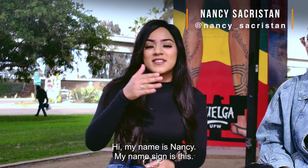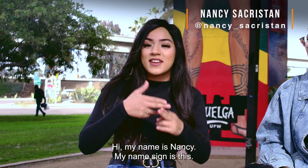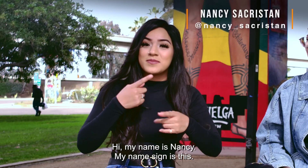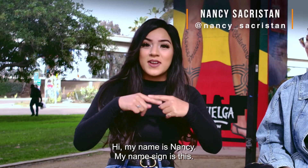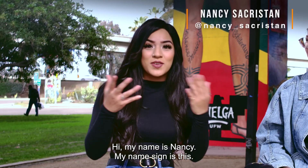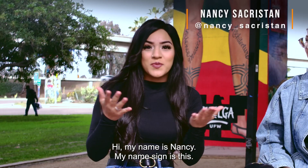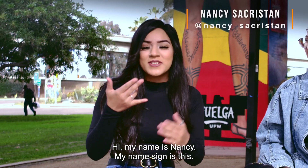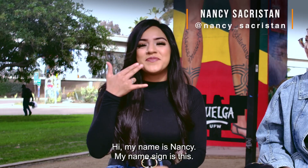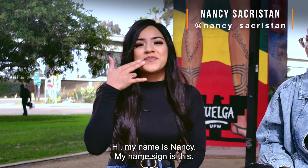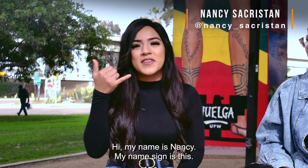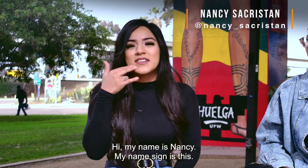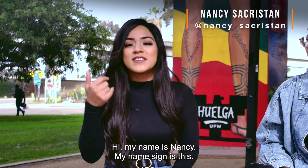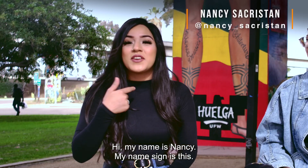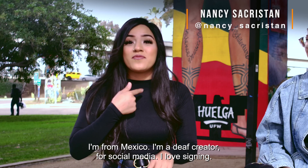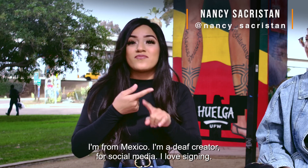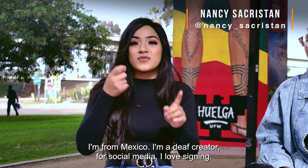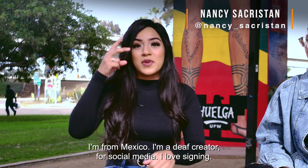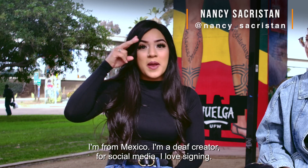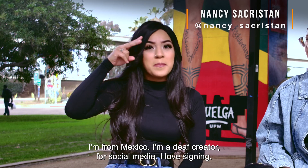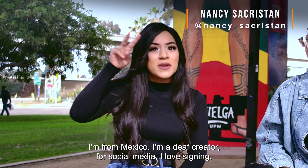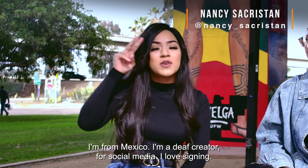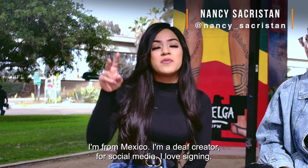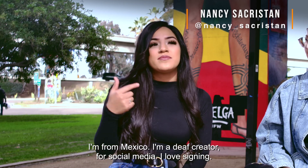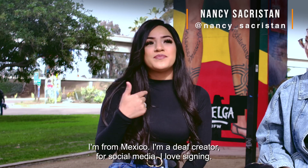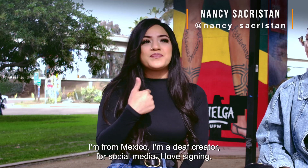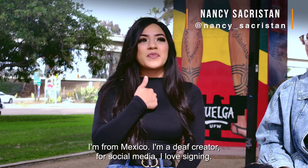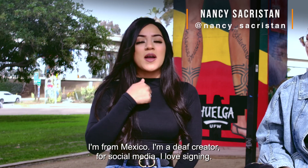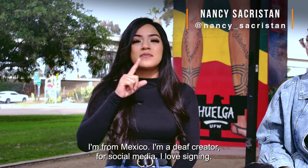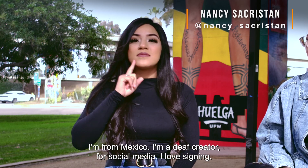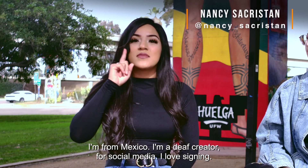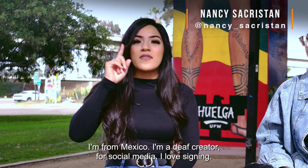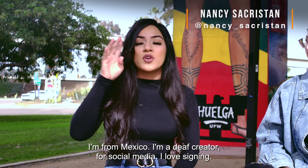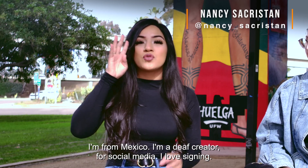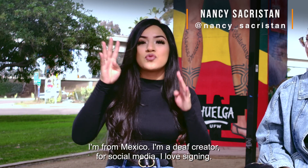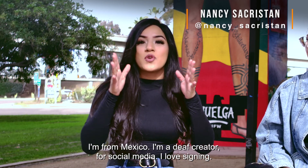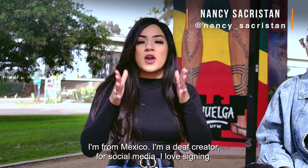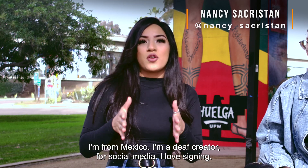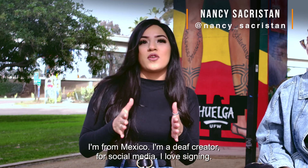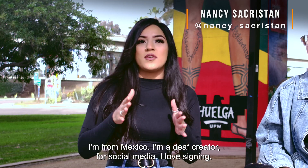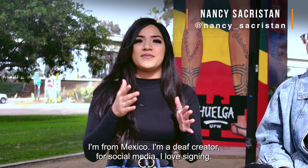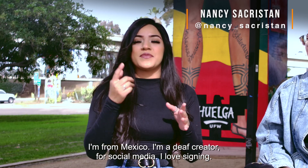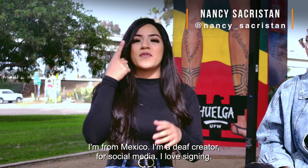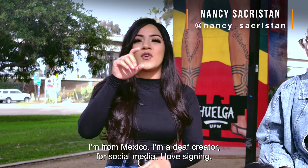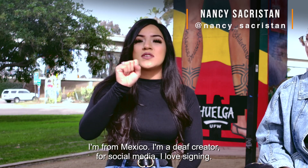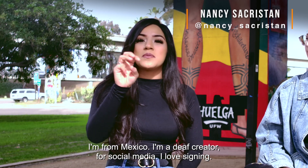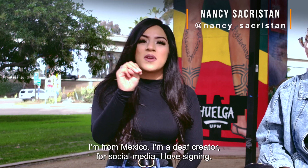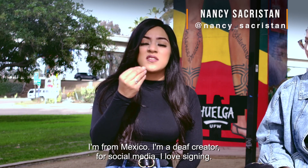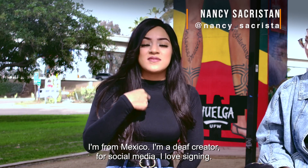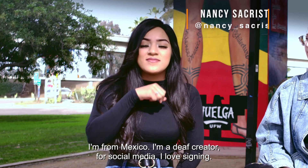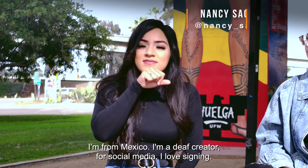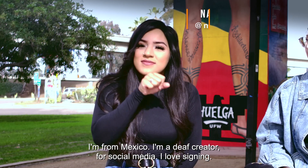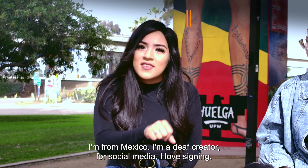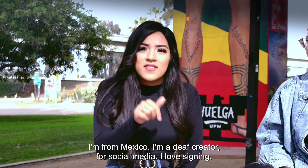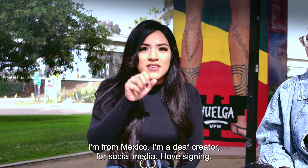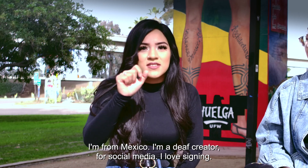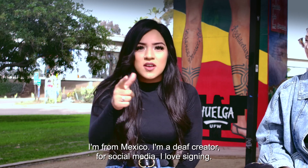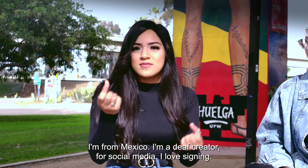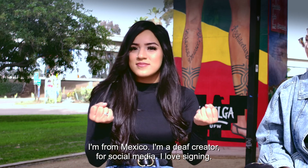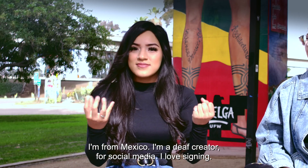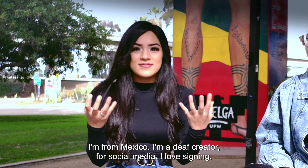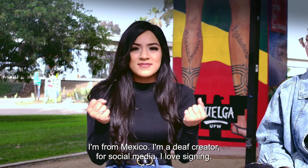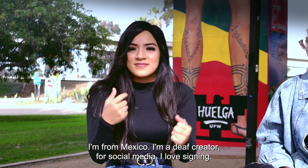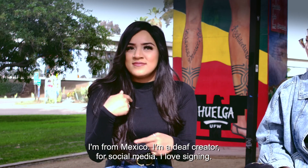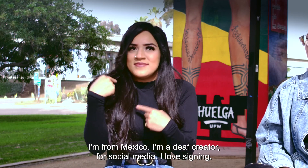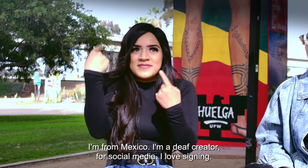Nancy. My name sign is this. I'm from Mexico. I'm a deaf creator for social media.